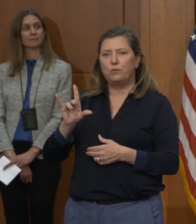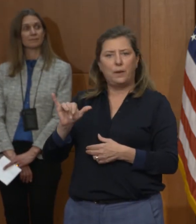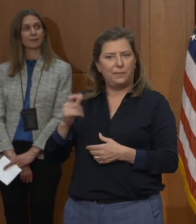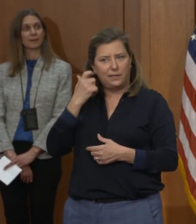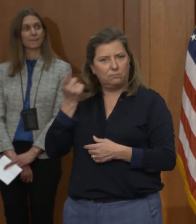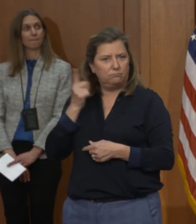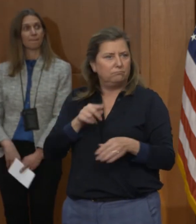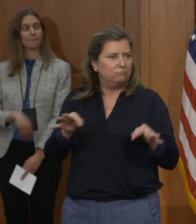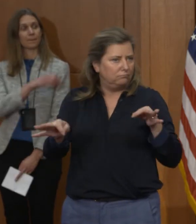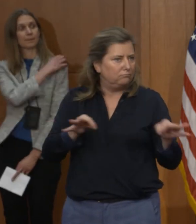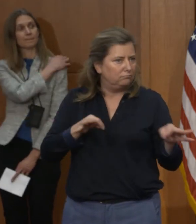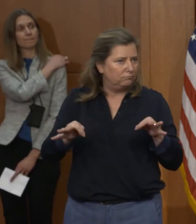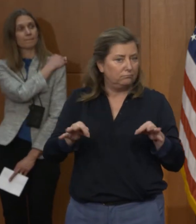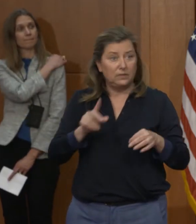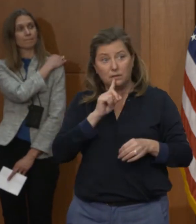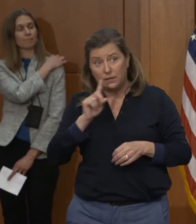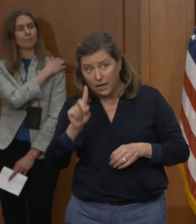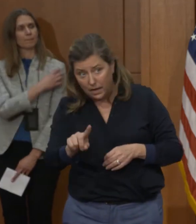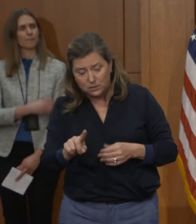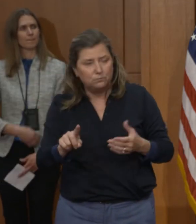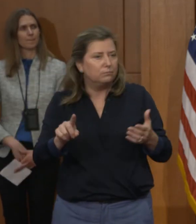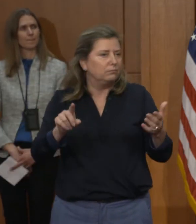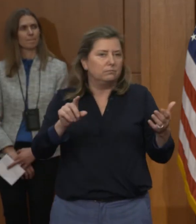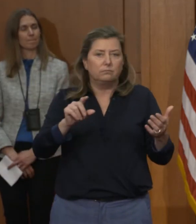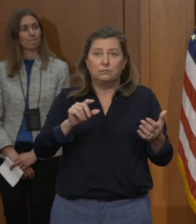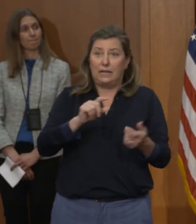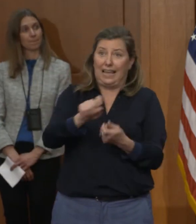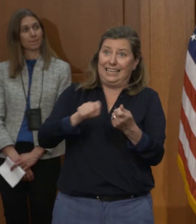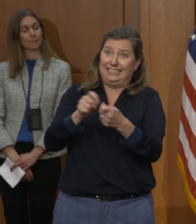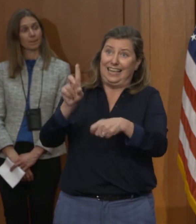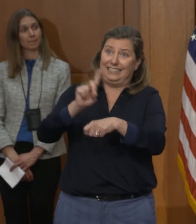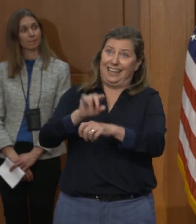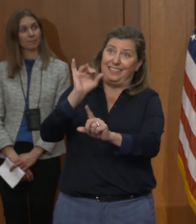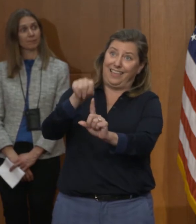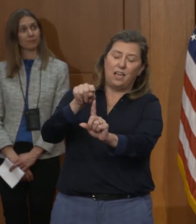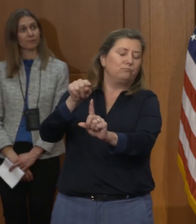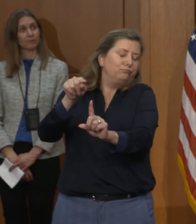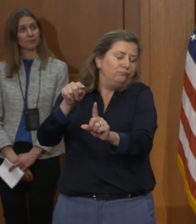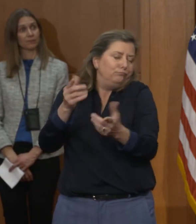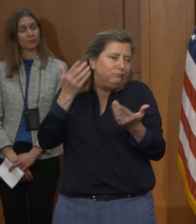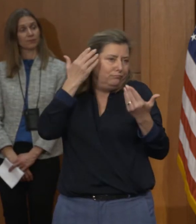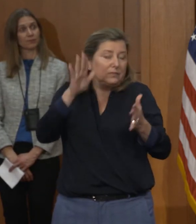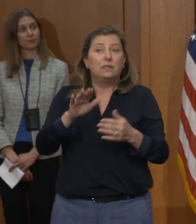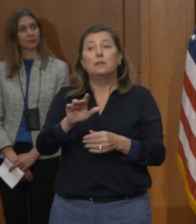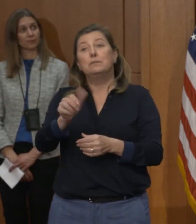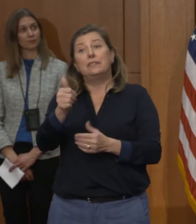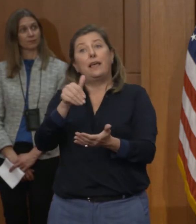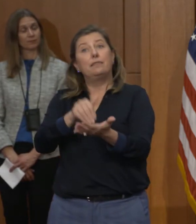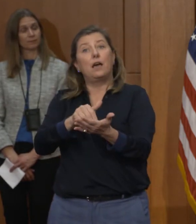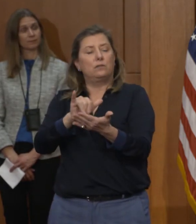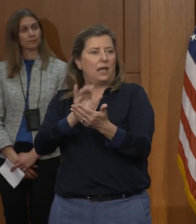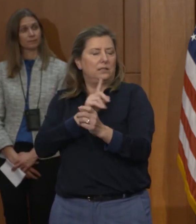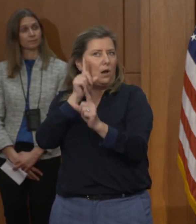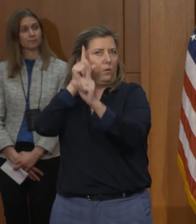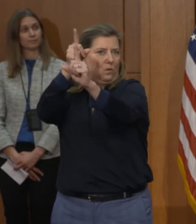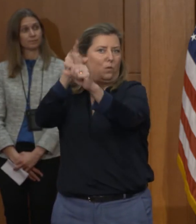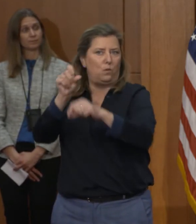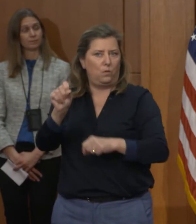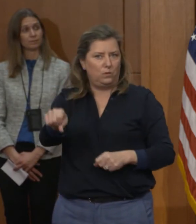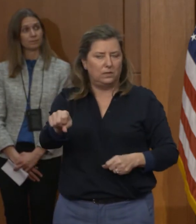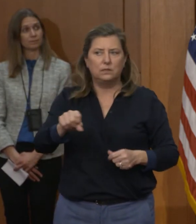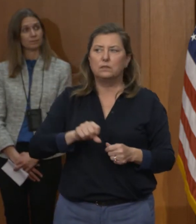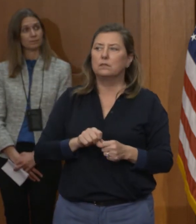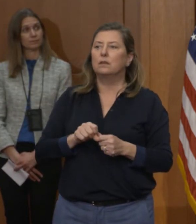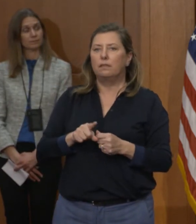know, the answer to your question, we don't have an exact date, but 10,000 is certainly our goal. We're doing this in